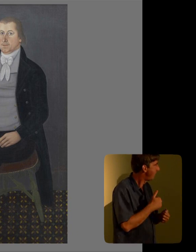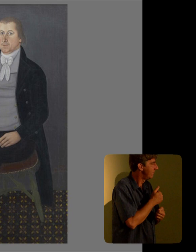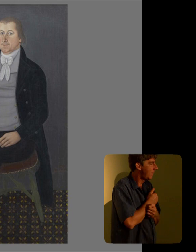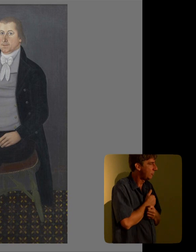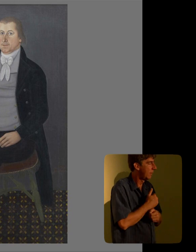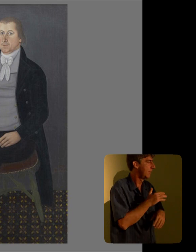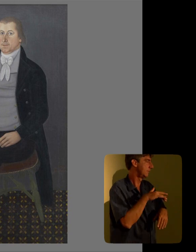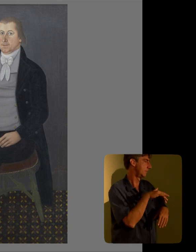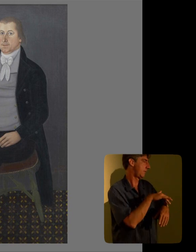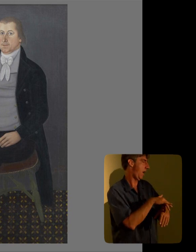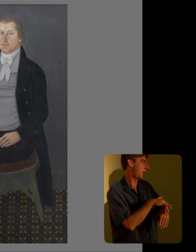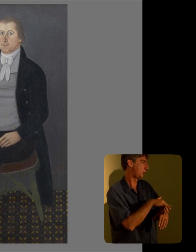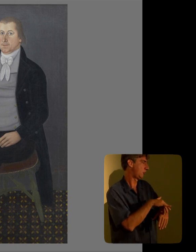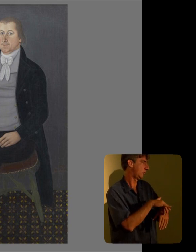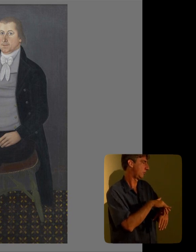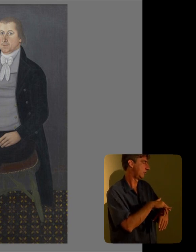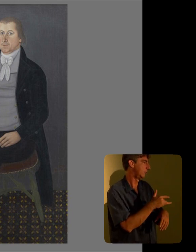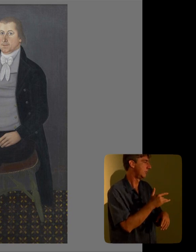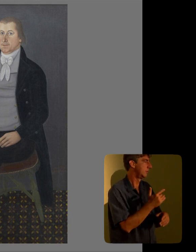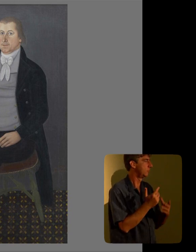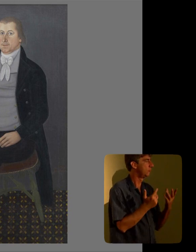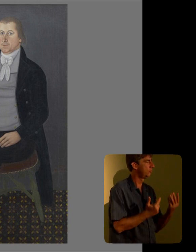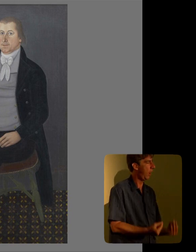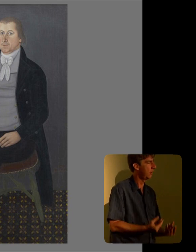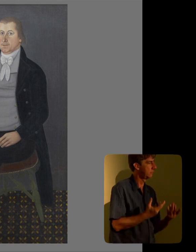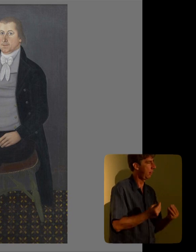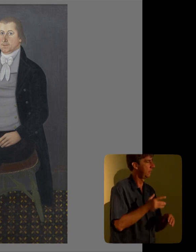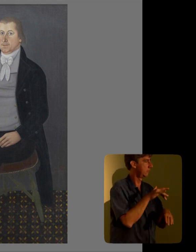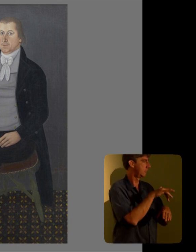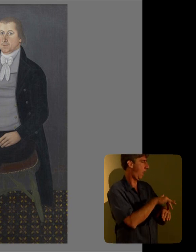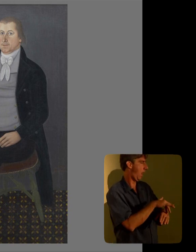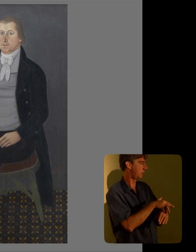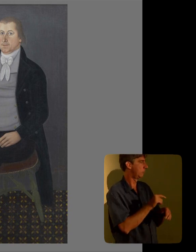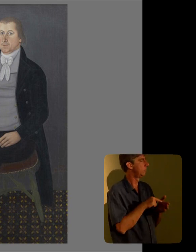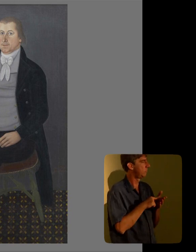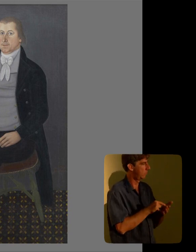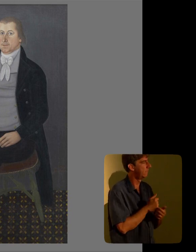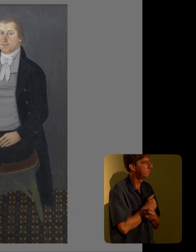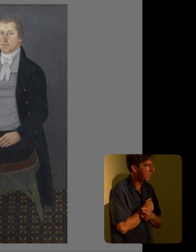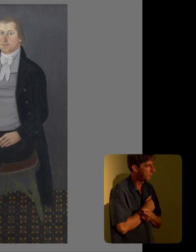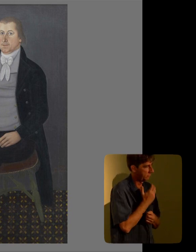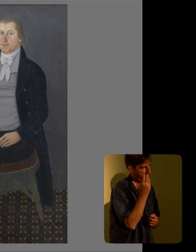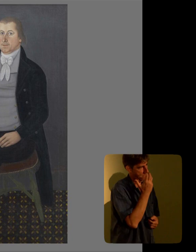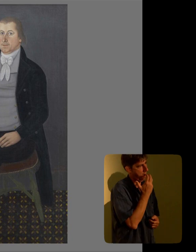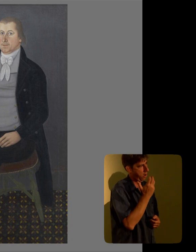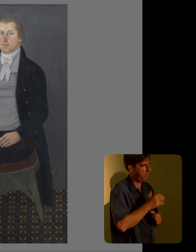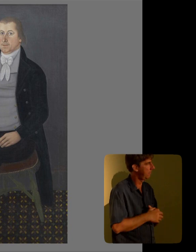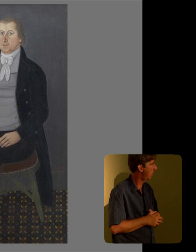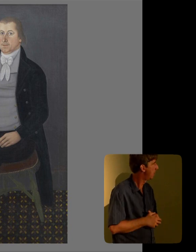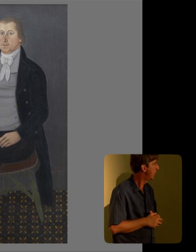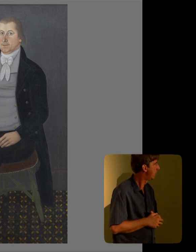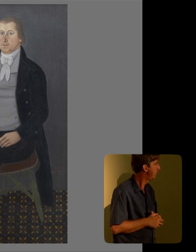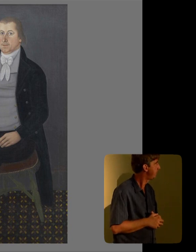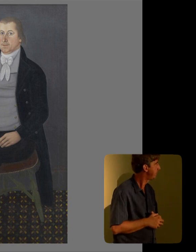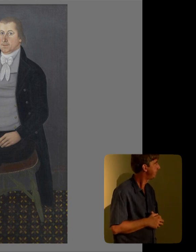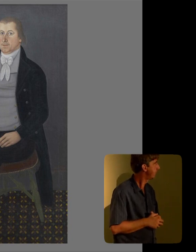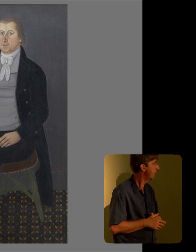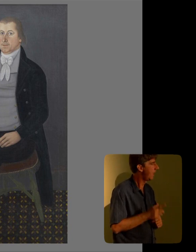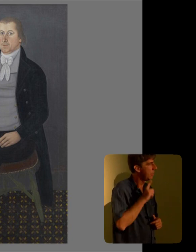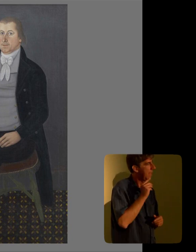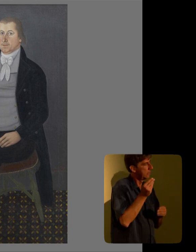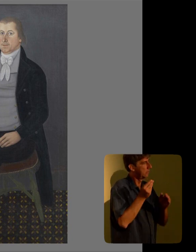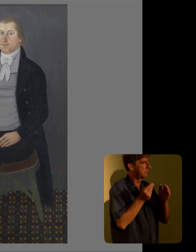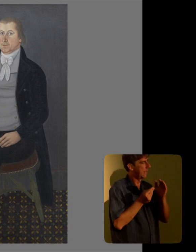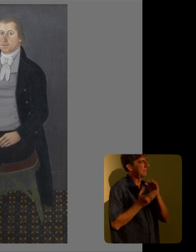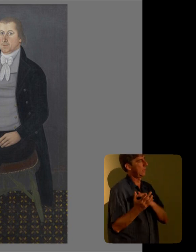gentle touch of the hands there. Is remarkable, and I think it speaks volumes about Brewster as a